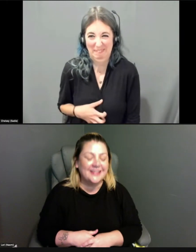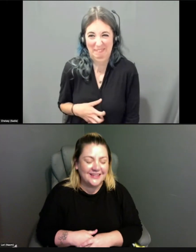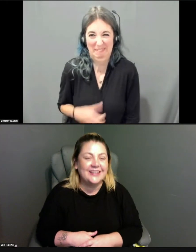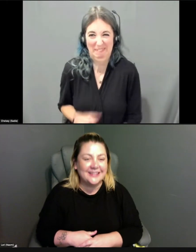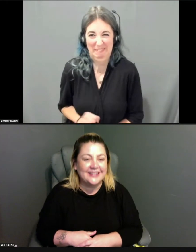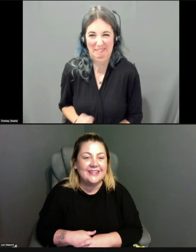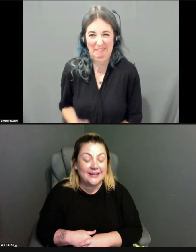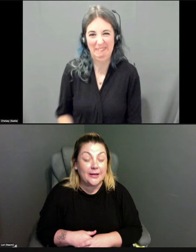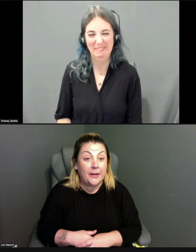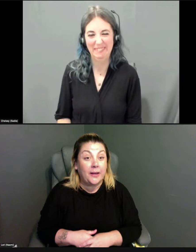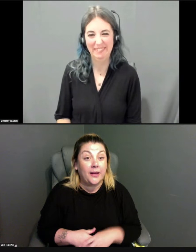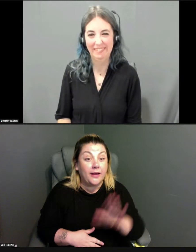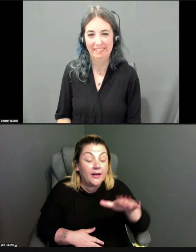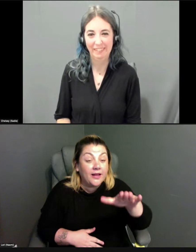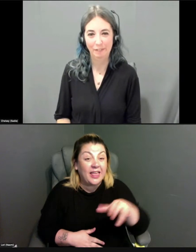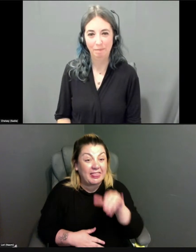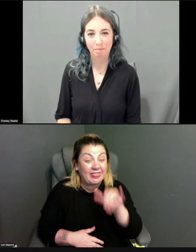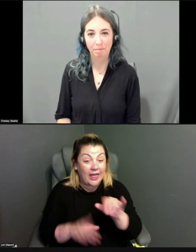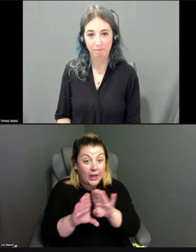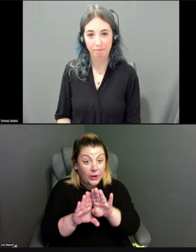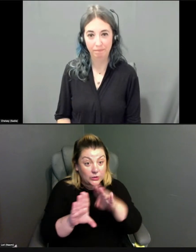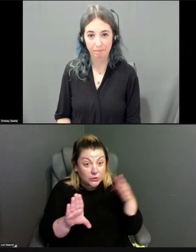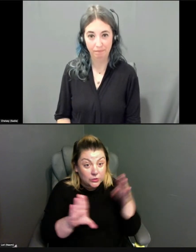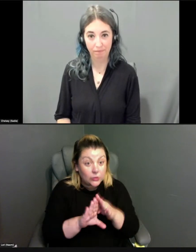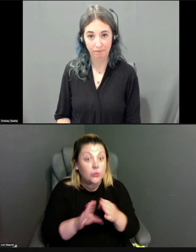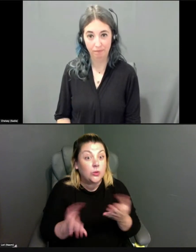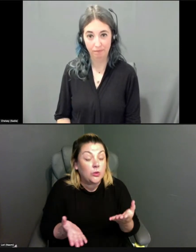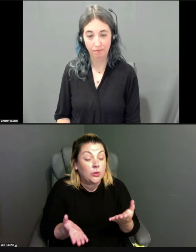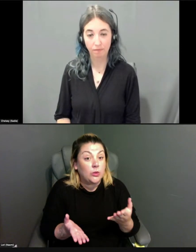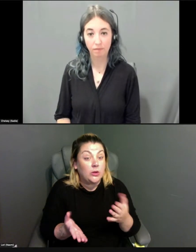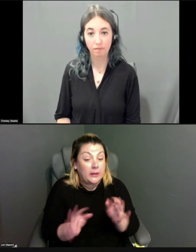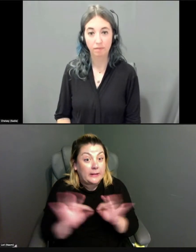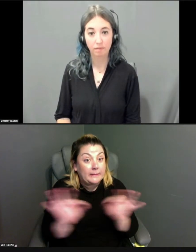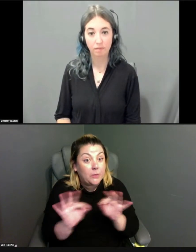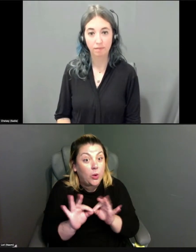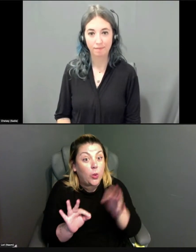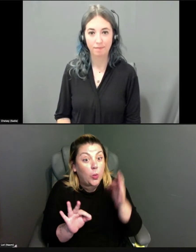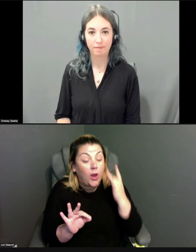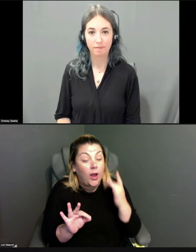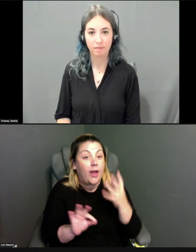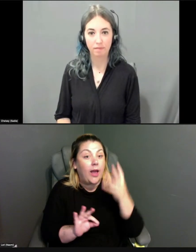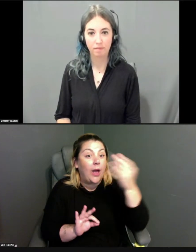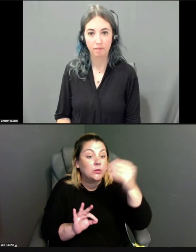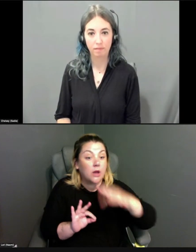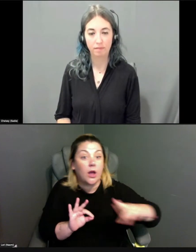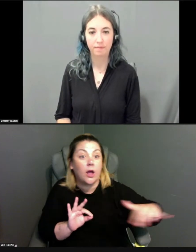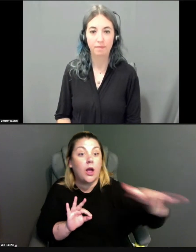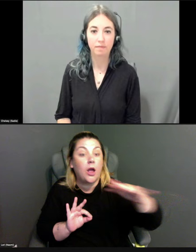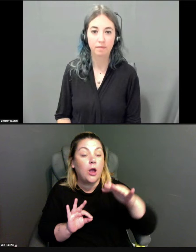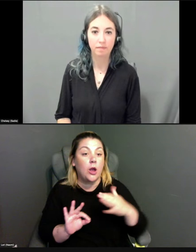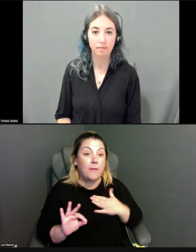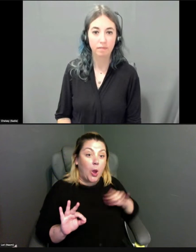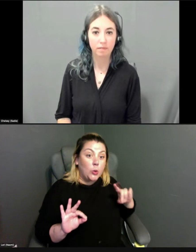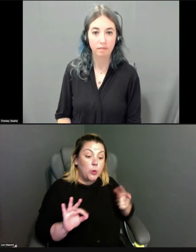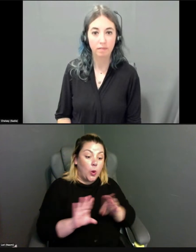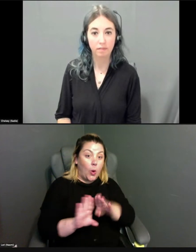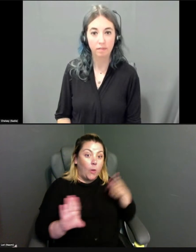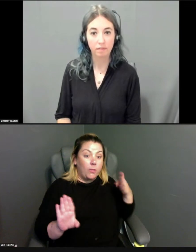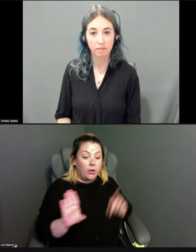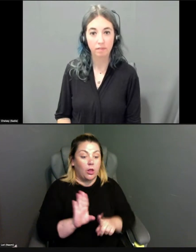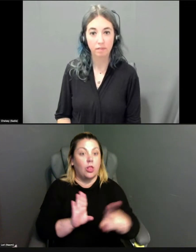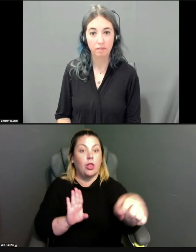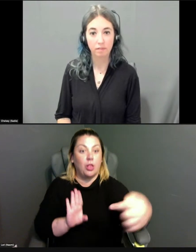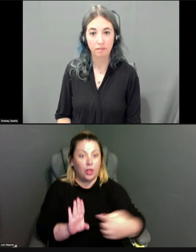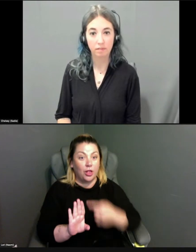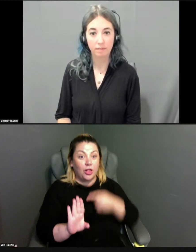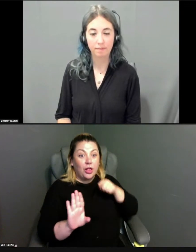the door that like we let our dog out in and out of the backyard from. And it's also like the window that's